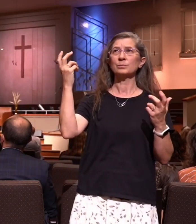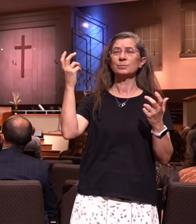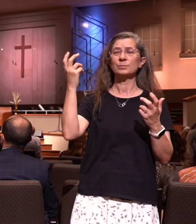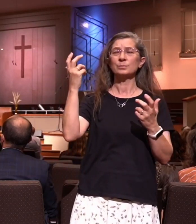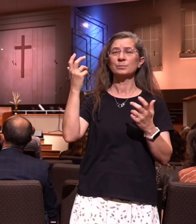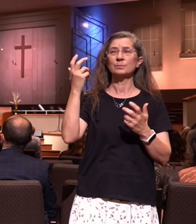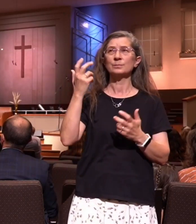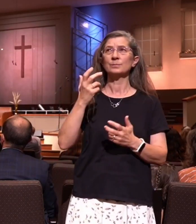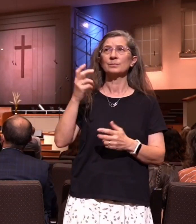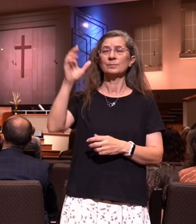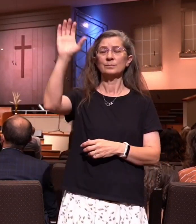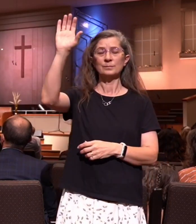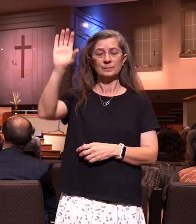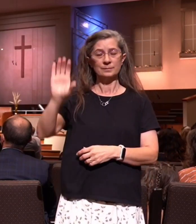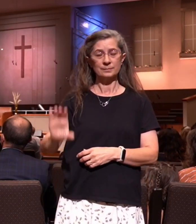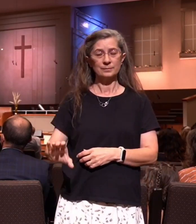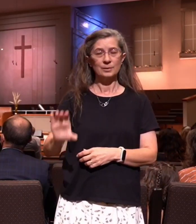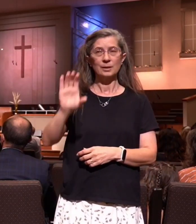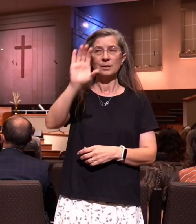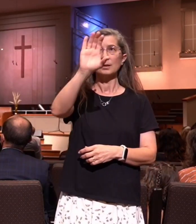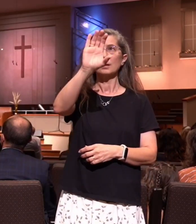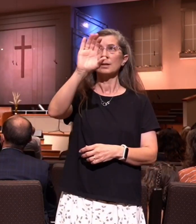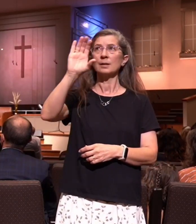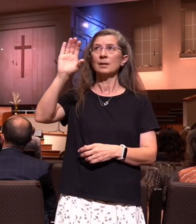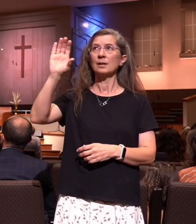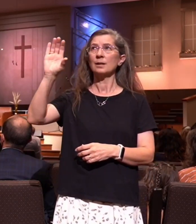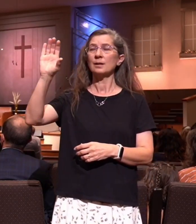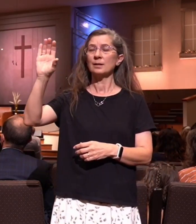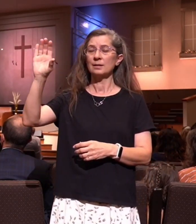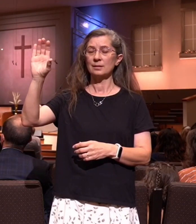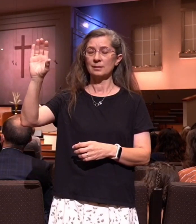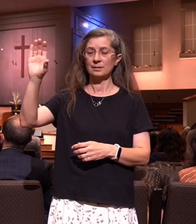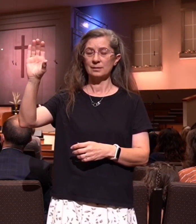all. The cross said it